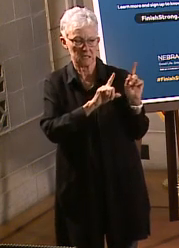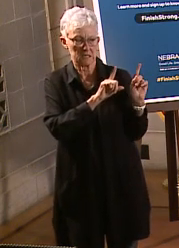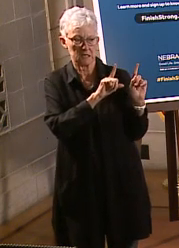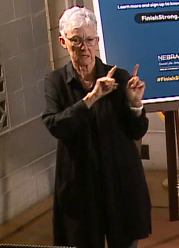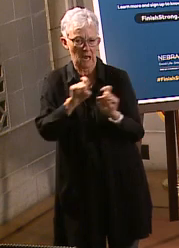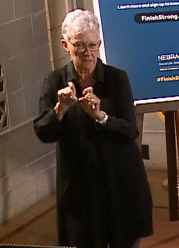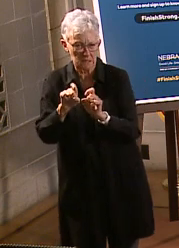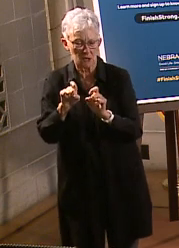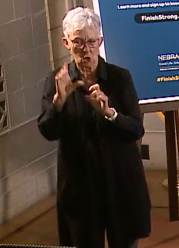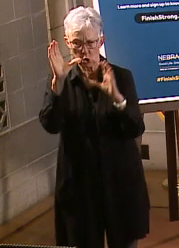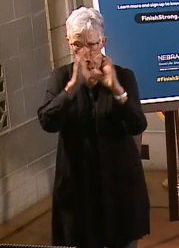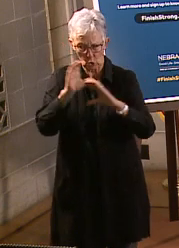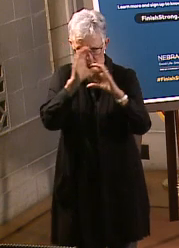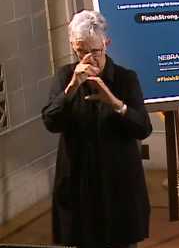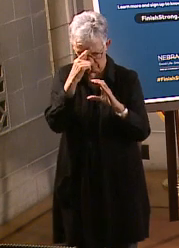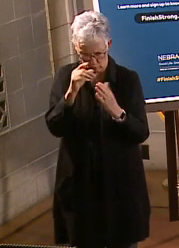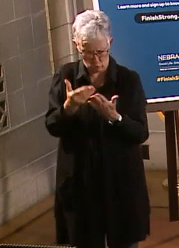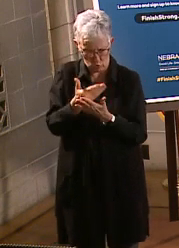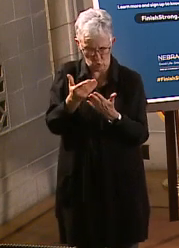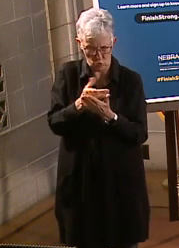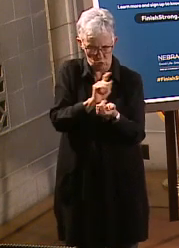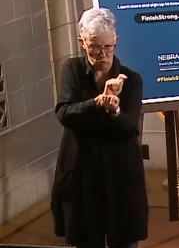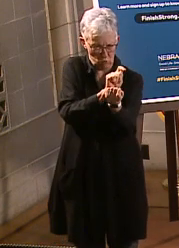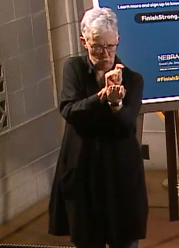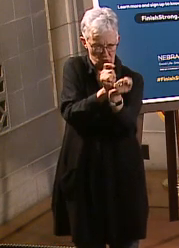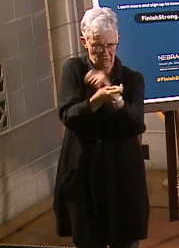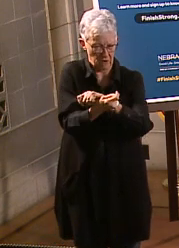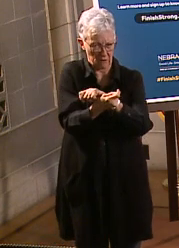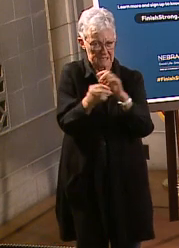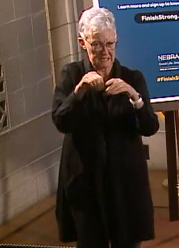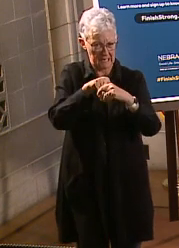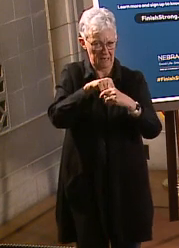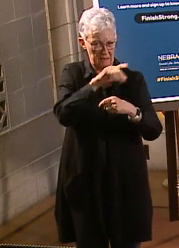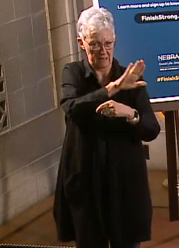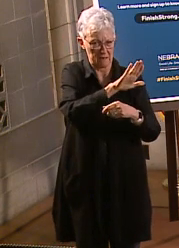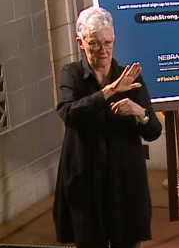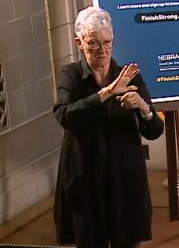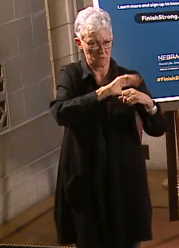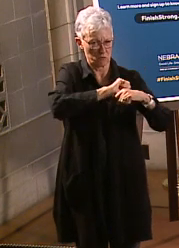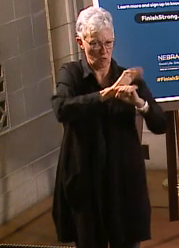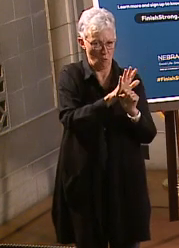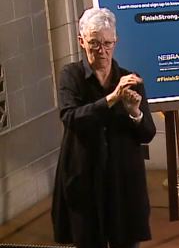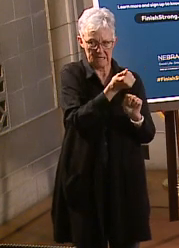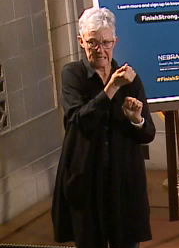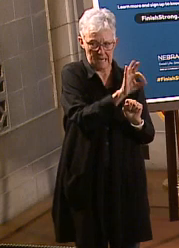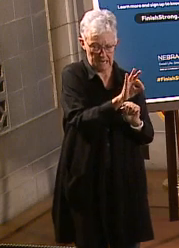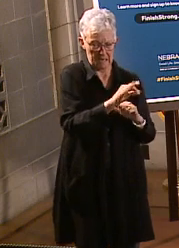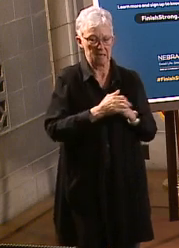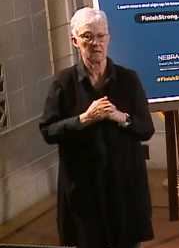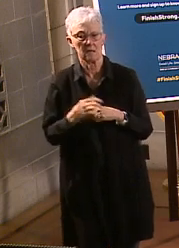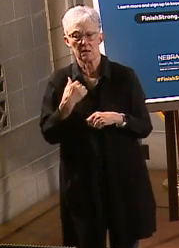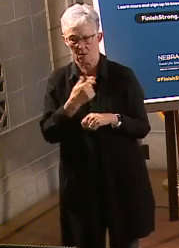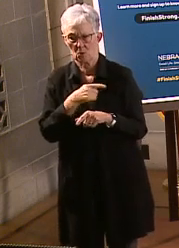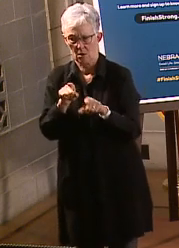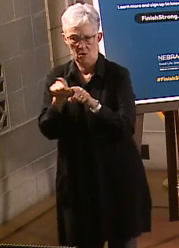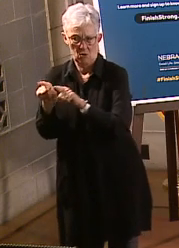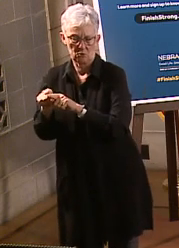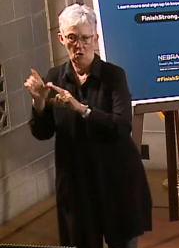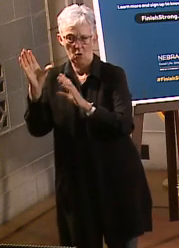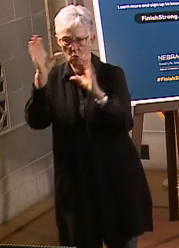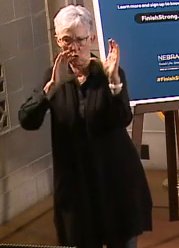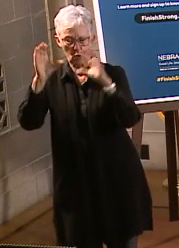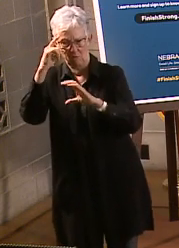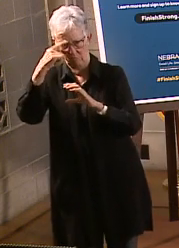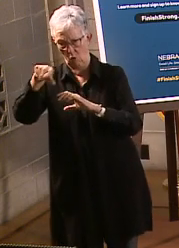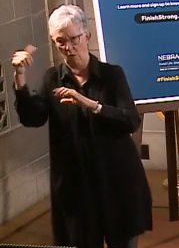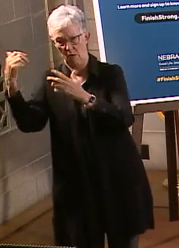for the new variants. So we are monitoring to see if we have the new variants here in the state. And we're also leveraging other sequencers in the state as well. So